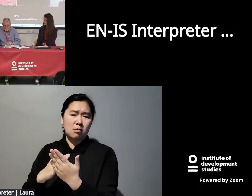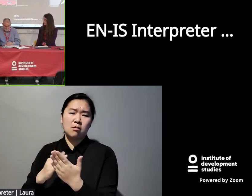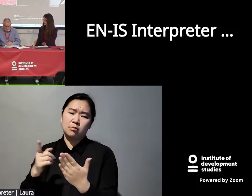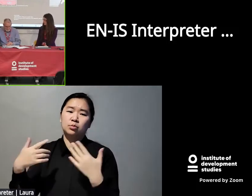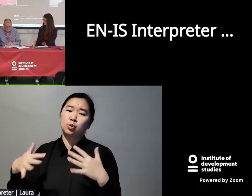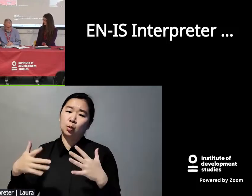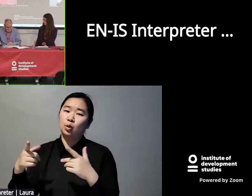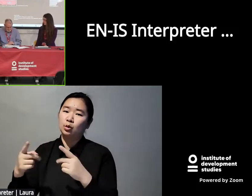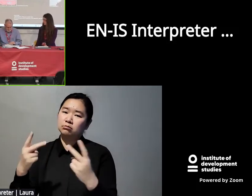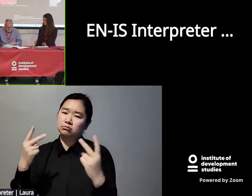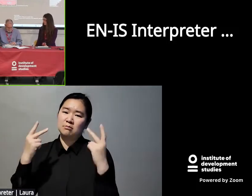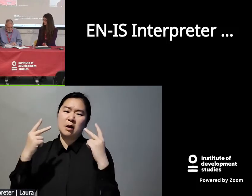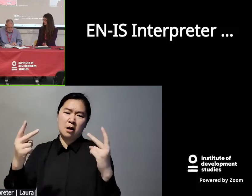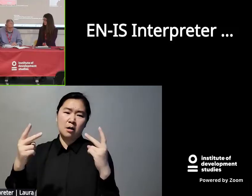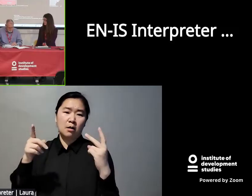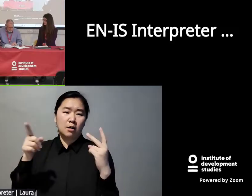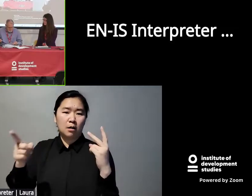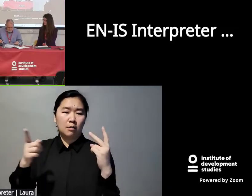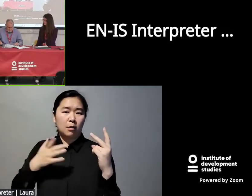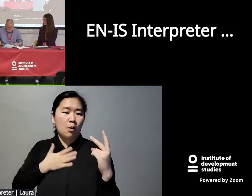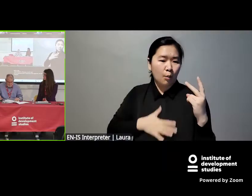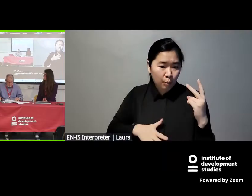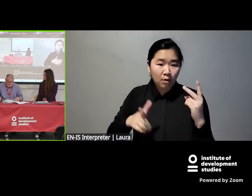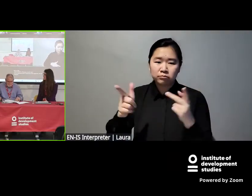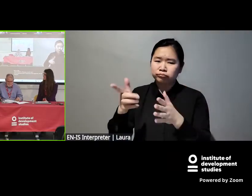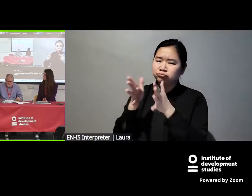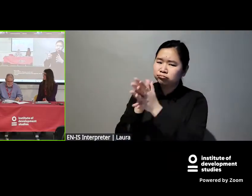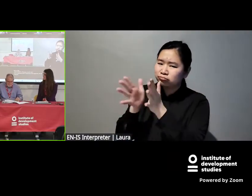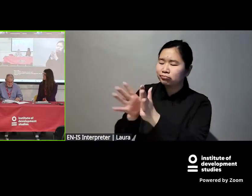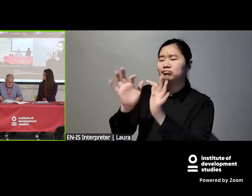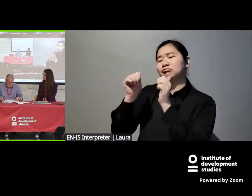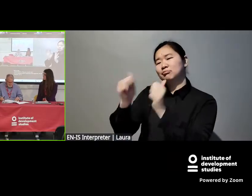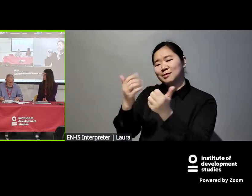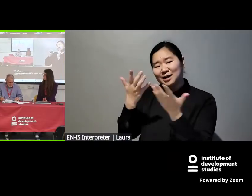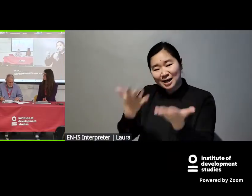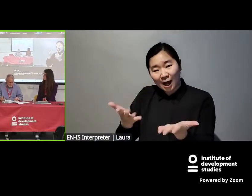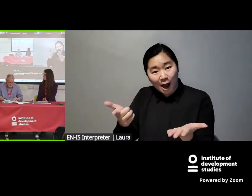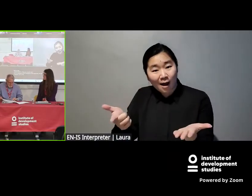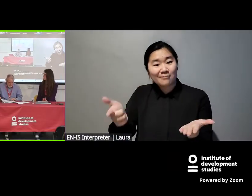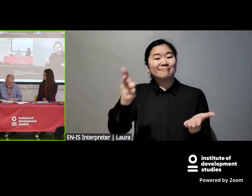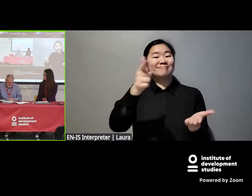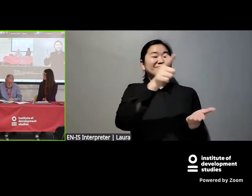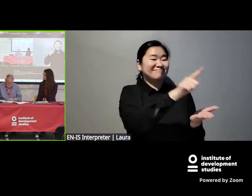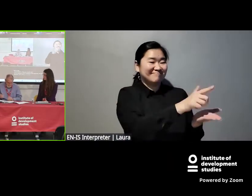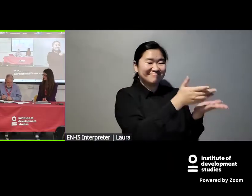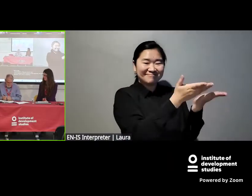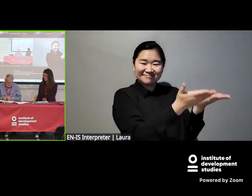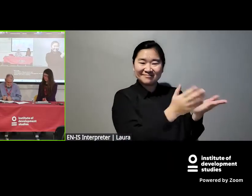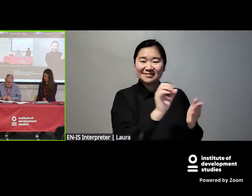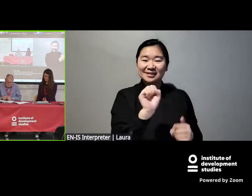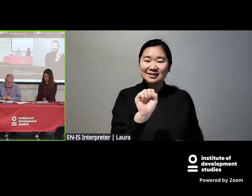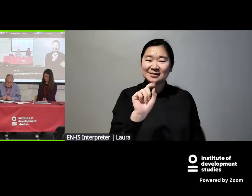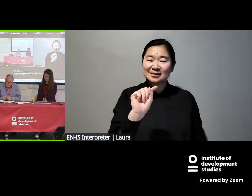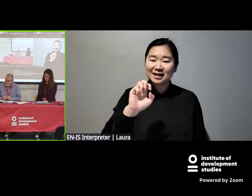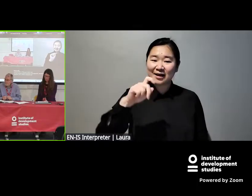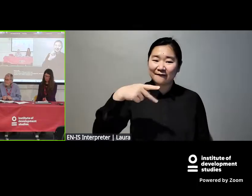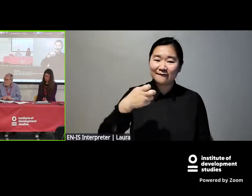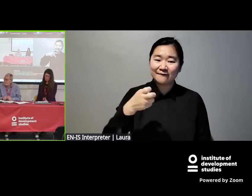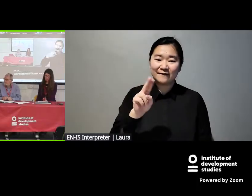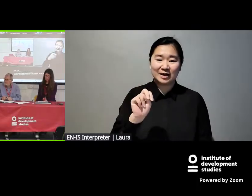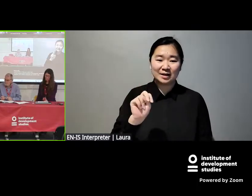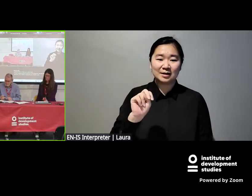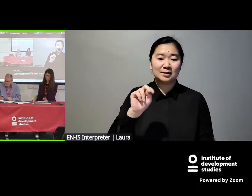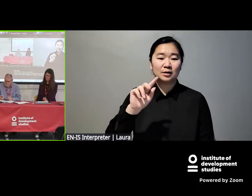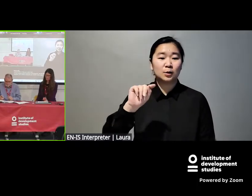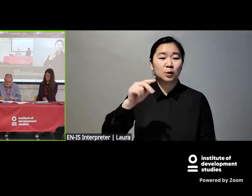and thanks everyone. It's great to see so many people here and online as well. And thanks for the kind introductions, and Kemi for the insightful